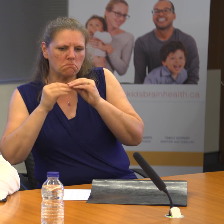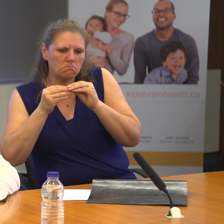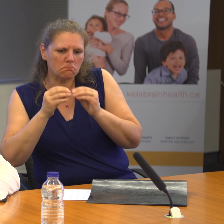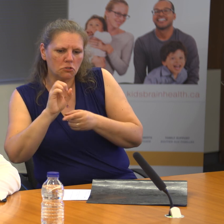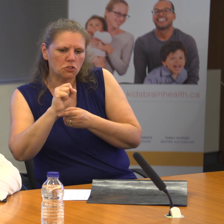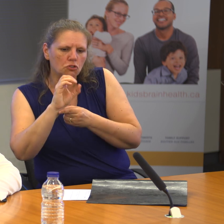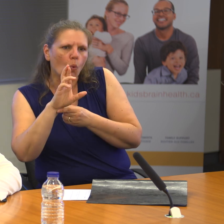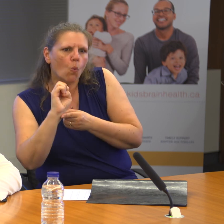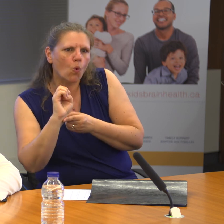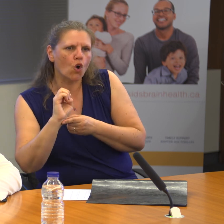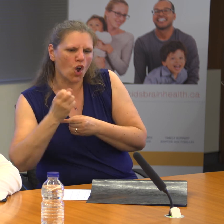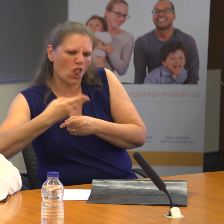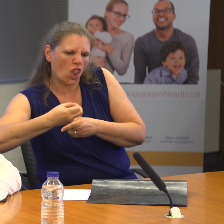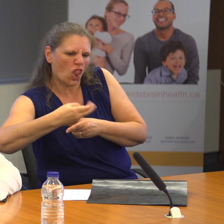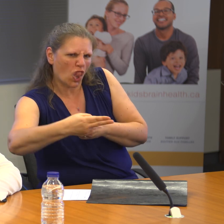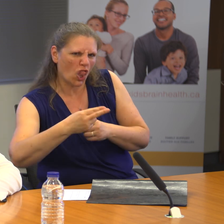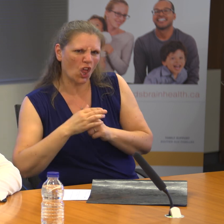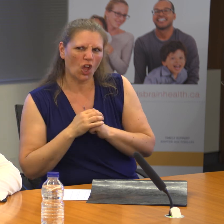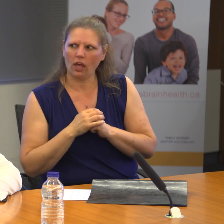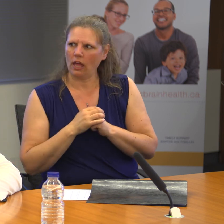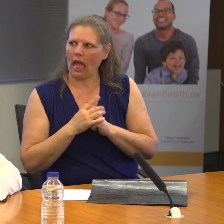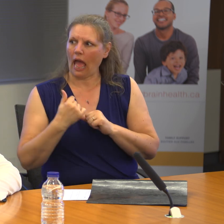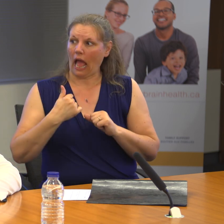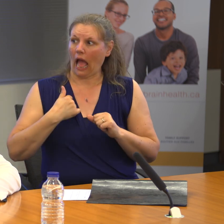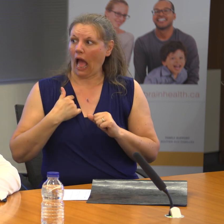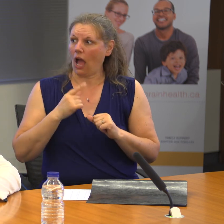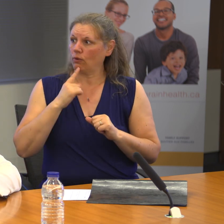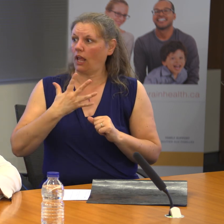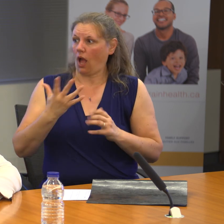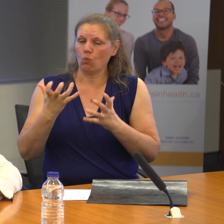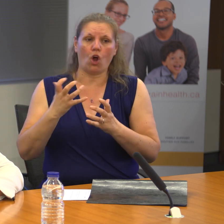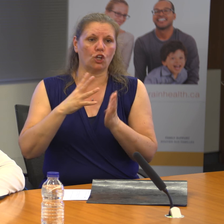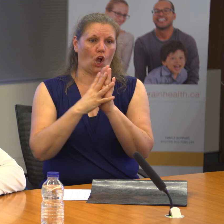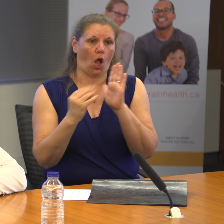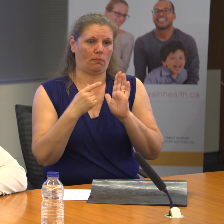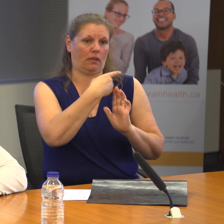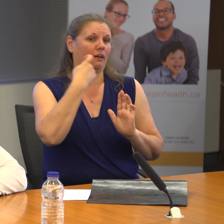And I would love a copy of Nico's poem.